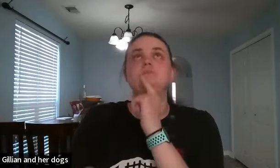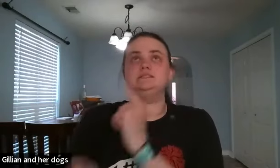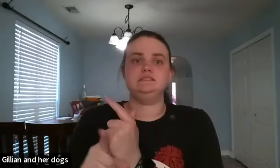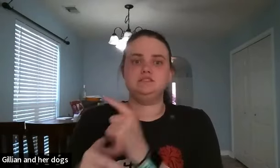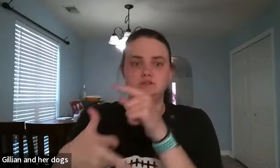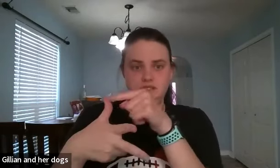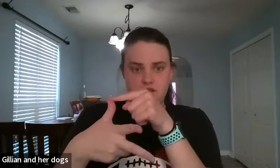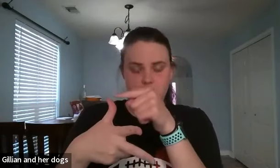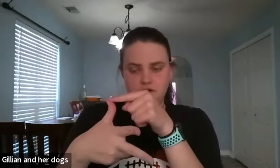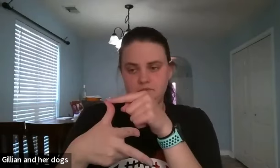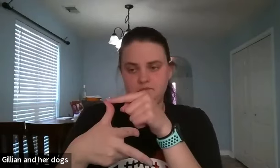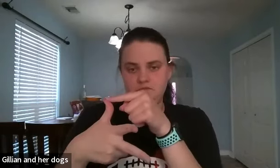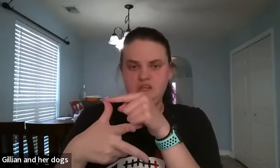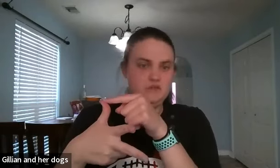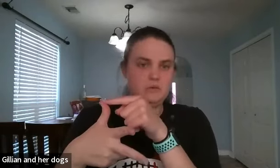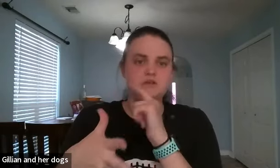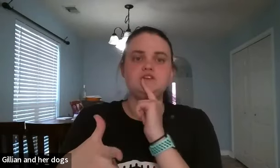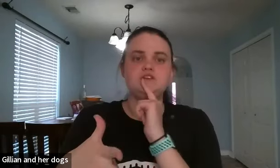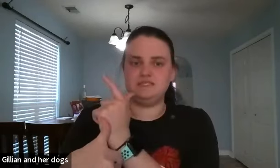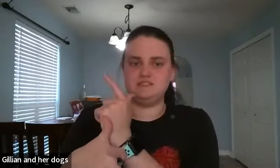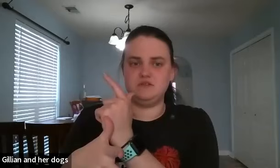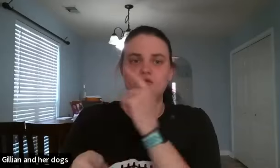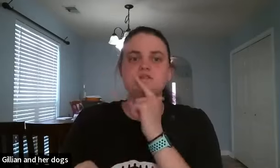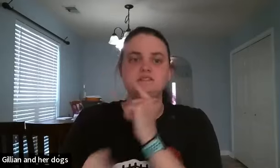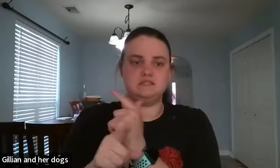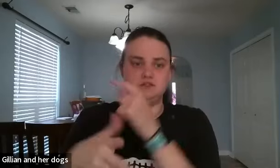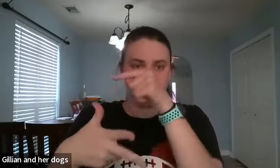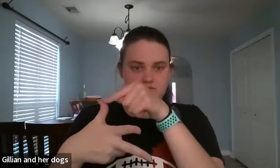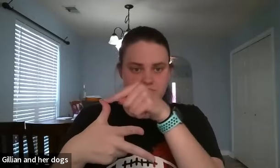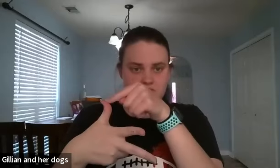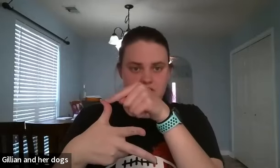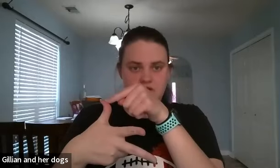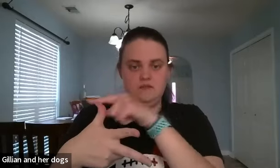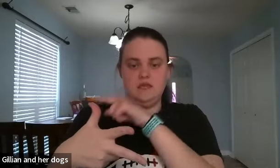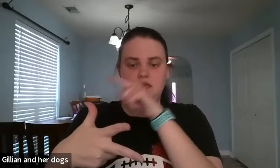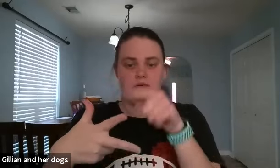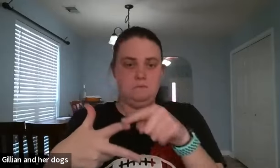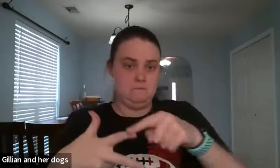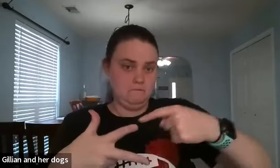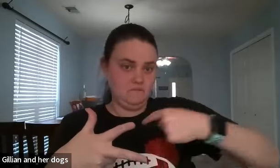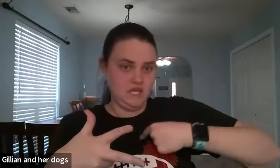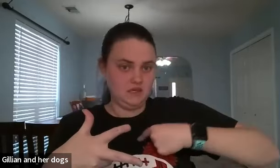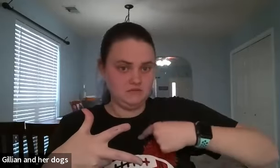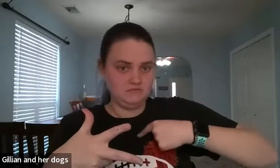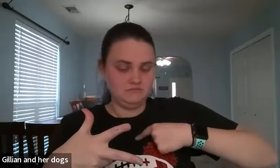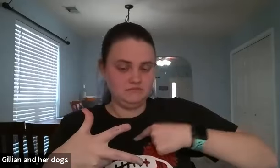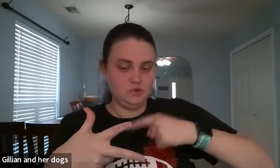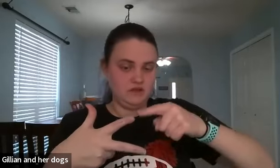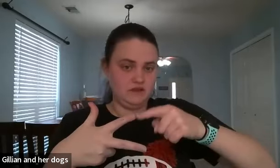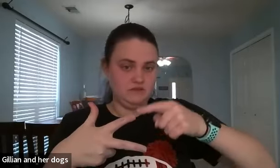my sister here. Either way, you can go sister there or sister. Then me, pointing like the